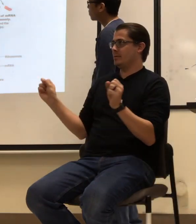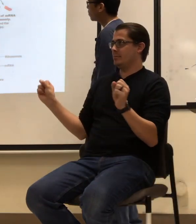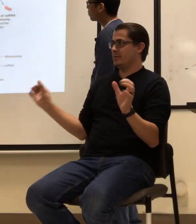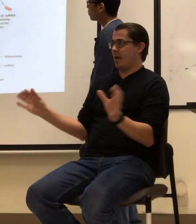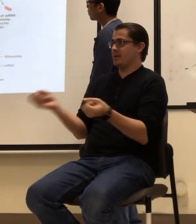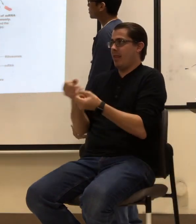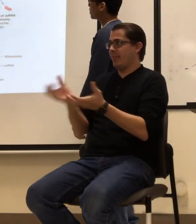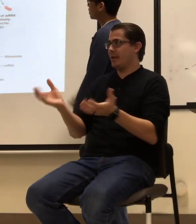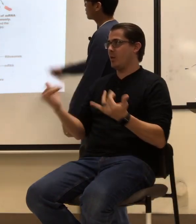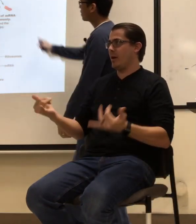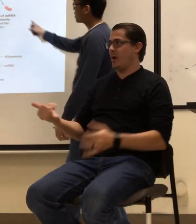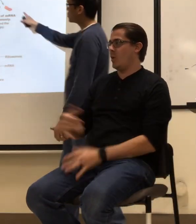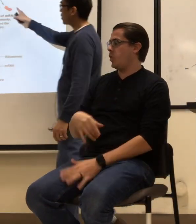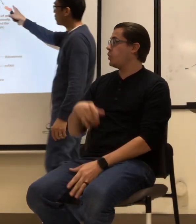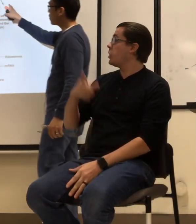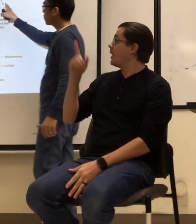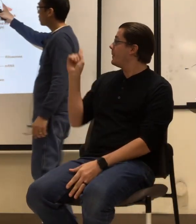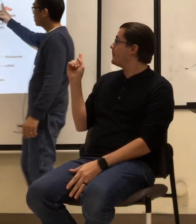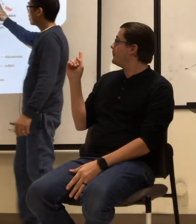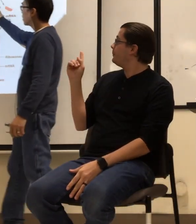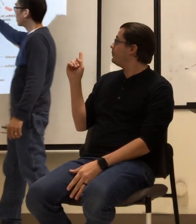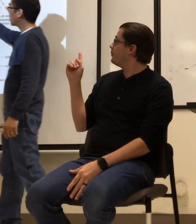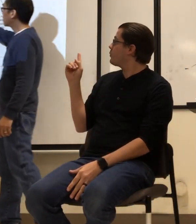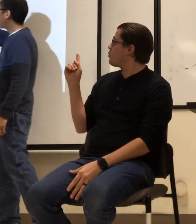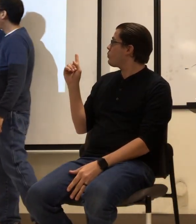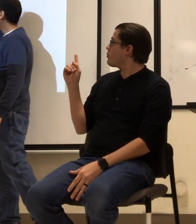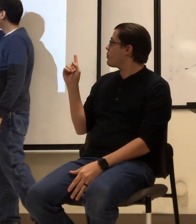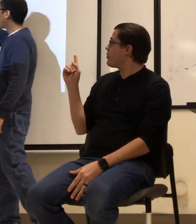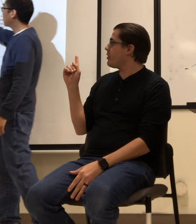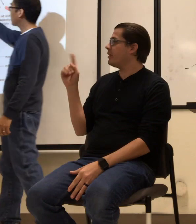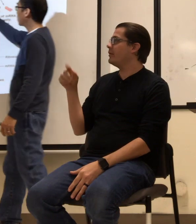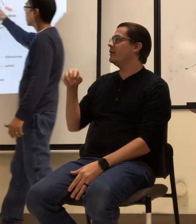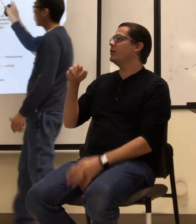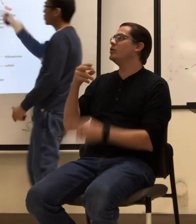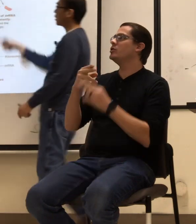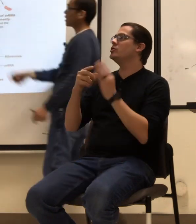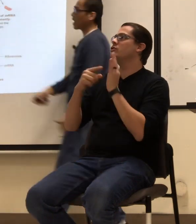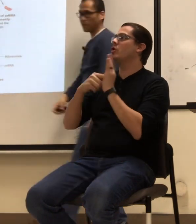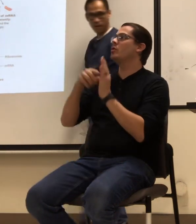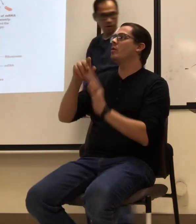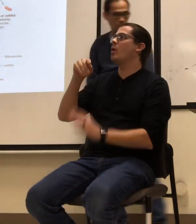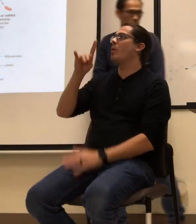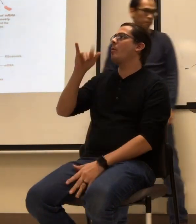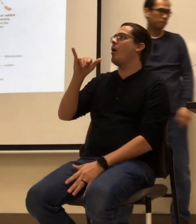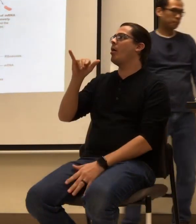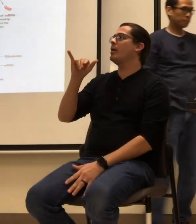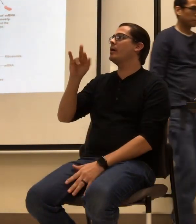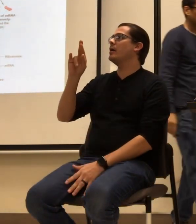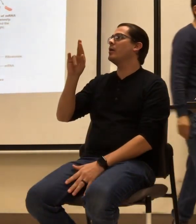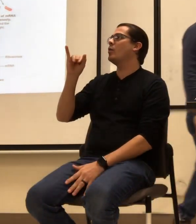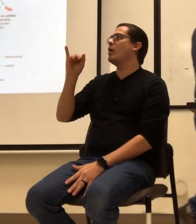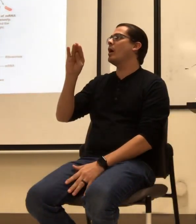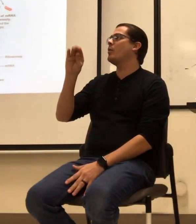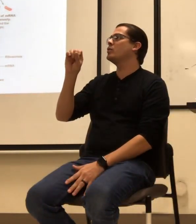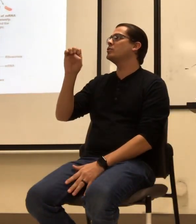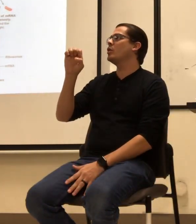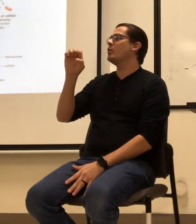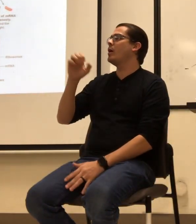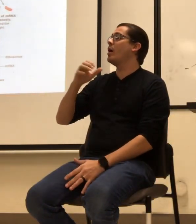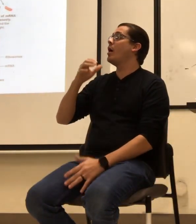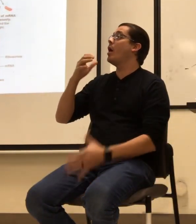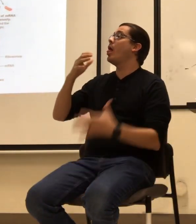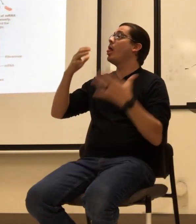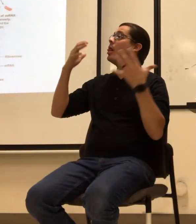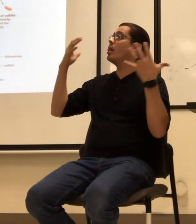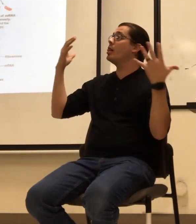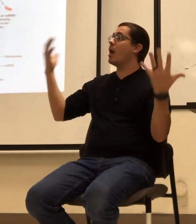well, let's see. They show you this polyribosome. And what you're looking at there is a bunch of